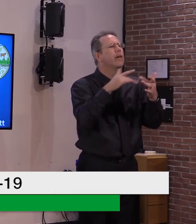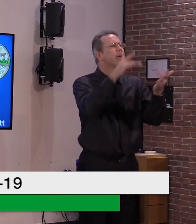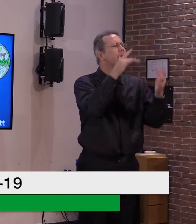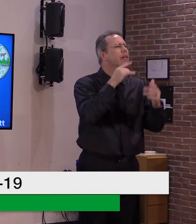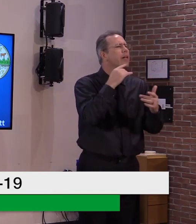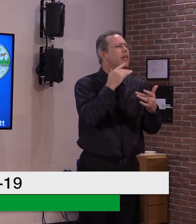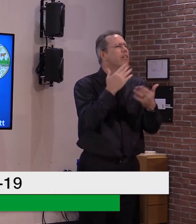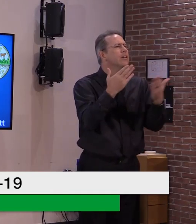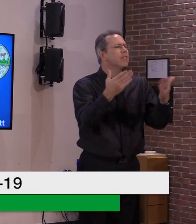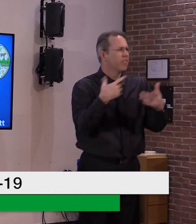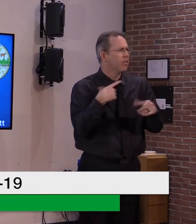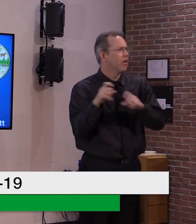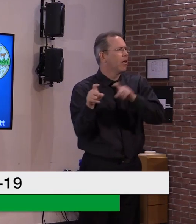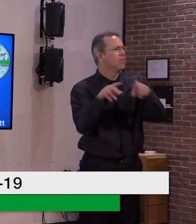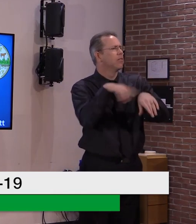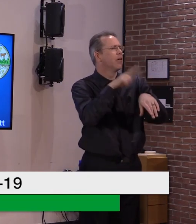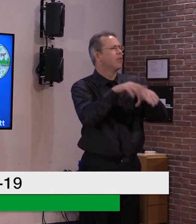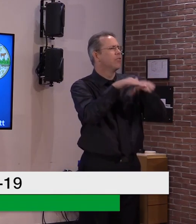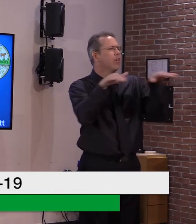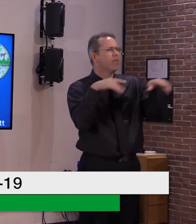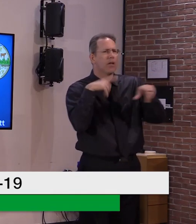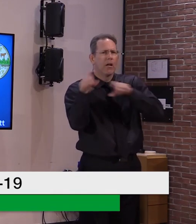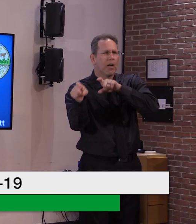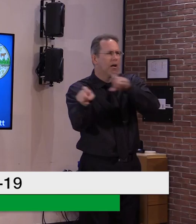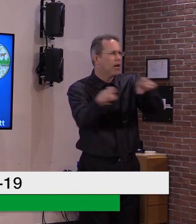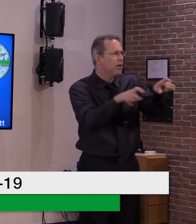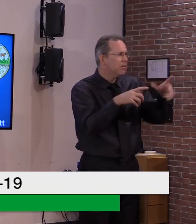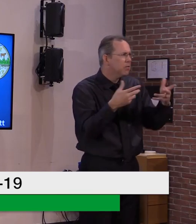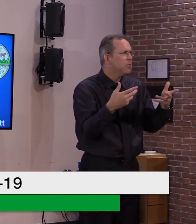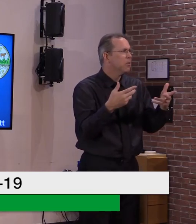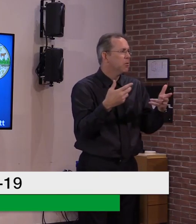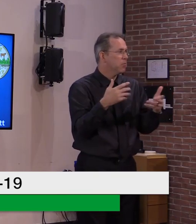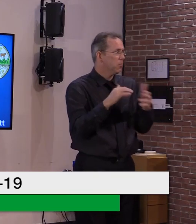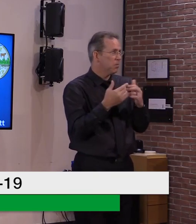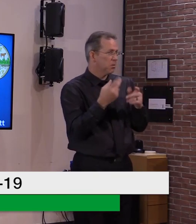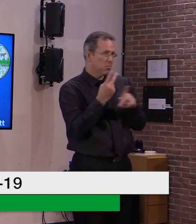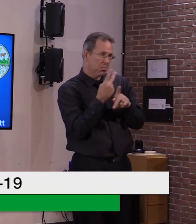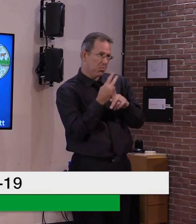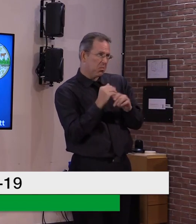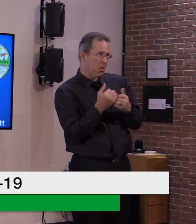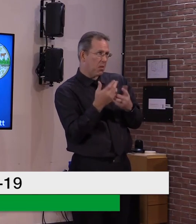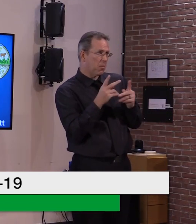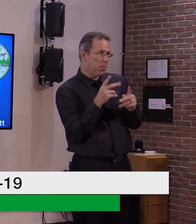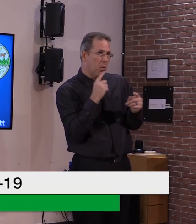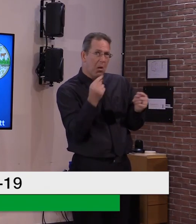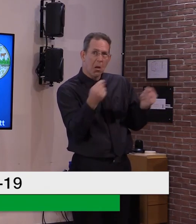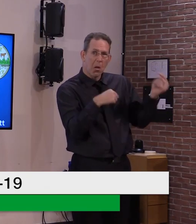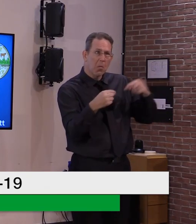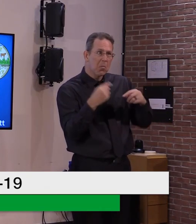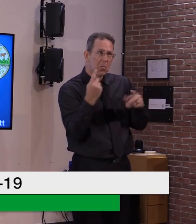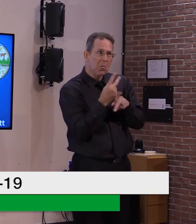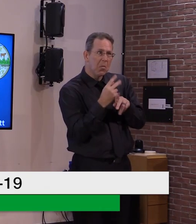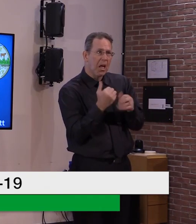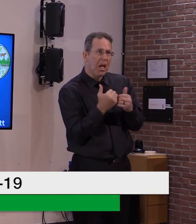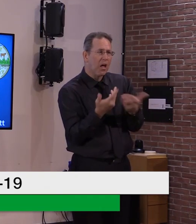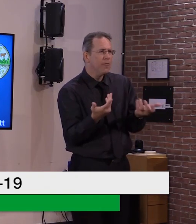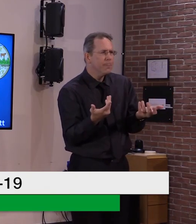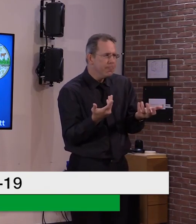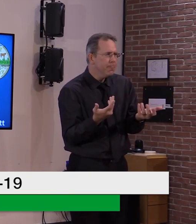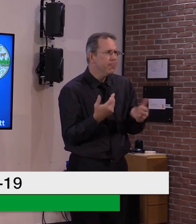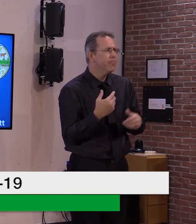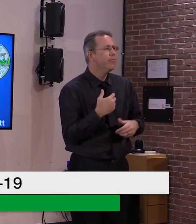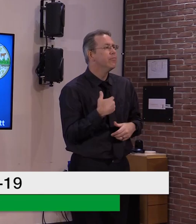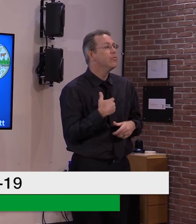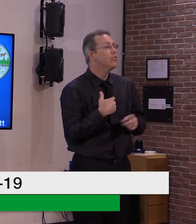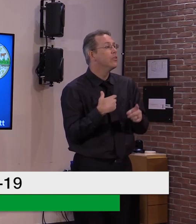estimates about the percent of those visitors that would be out of state so there are two different analyses so the 2019 was not the